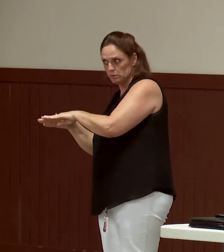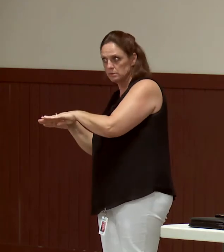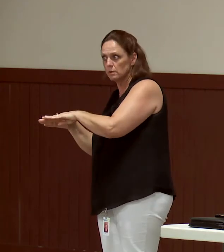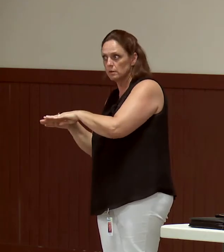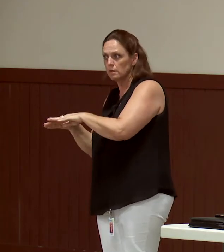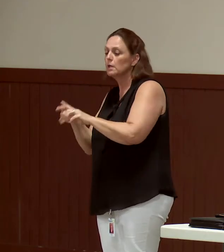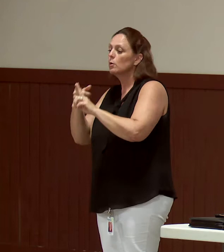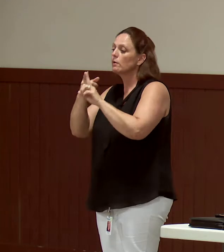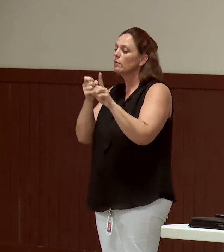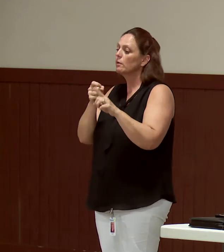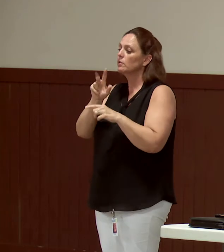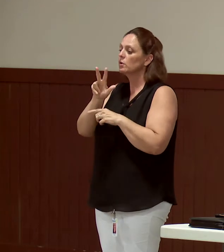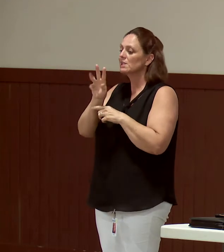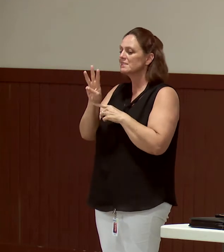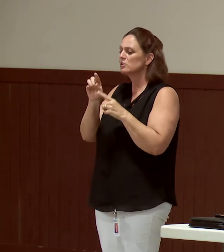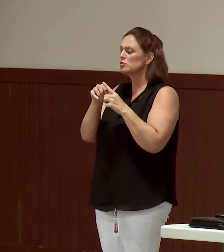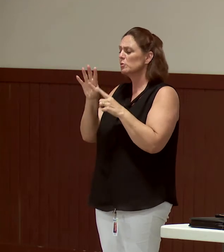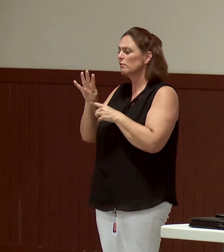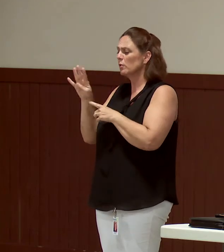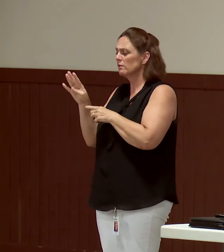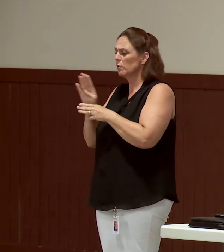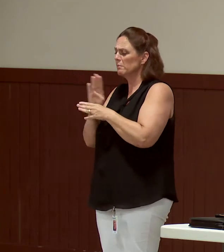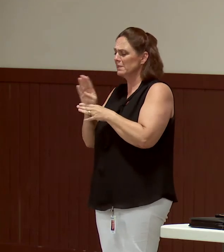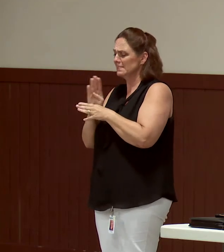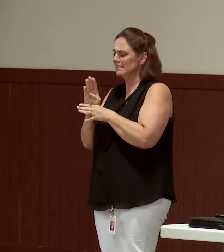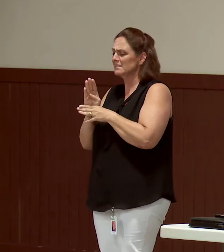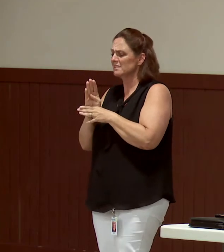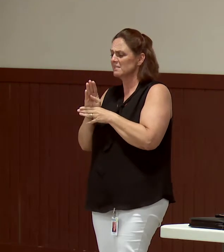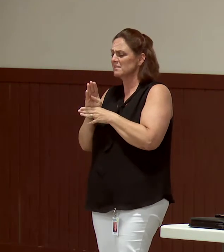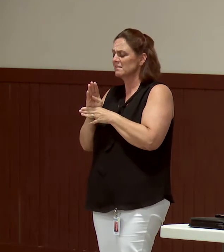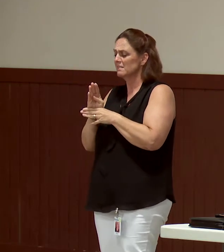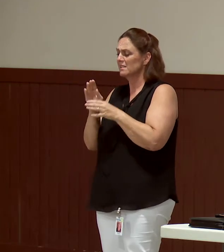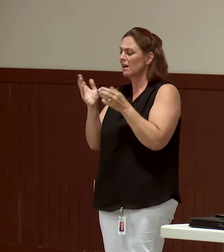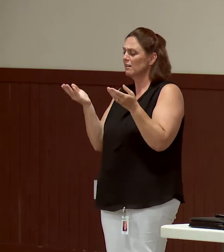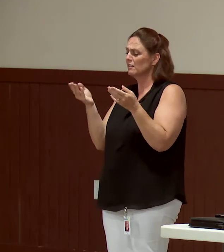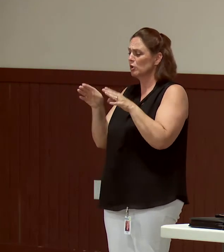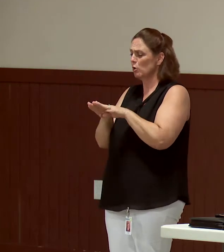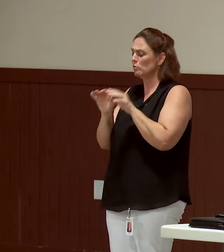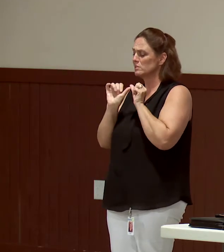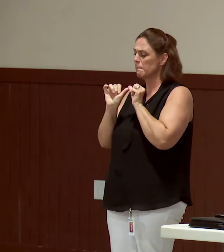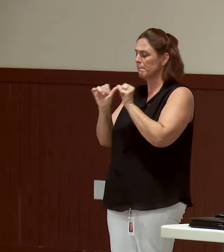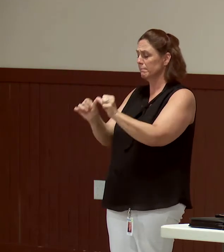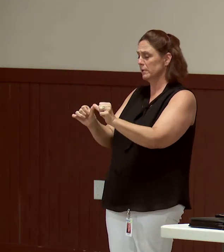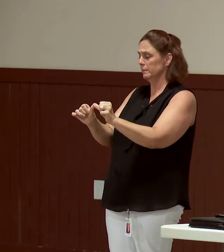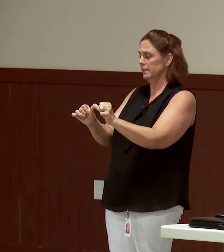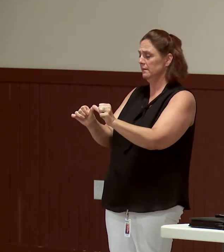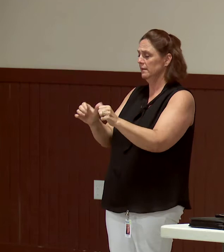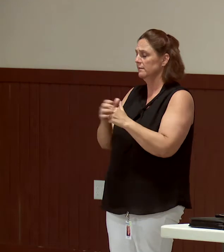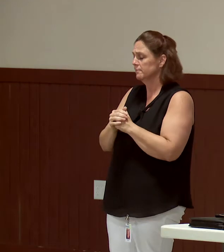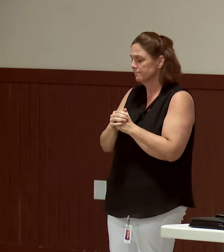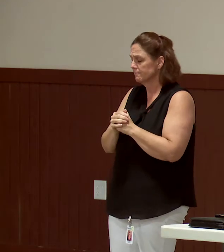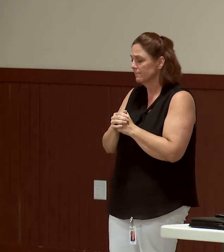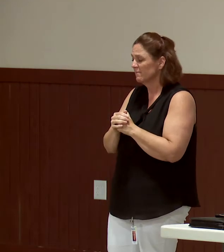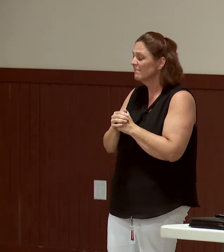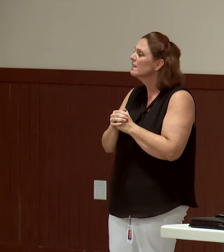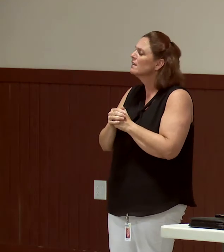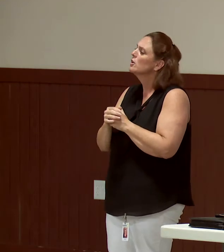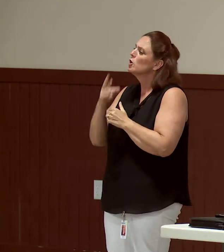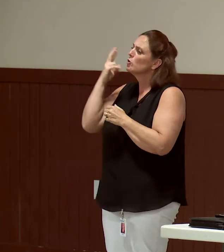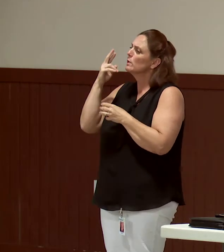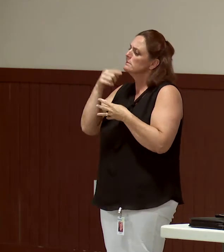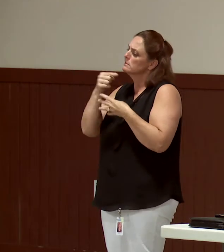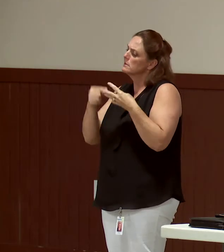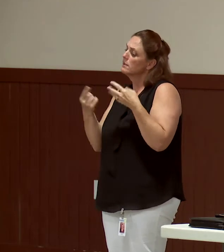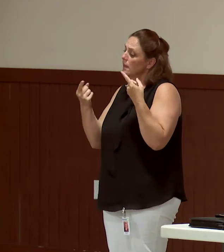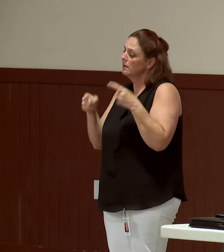to 44 childcare businesses that had permanently closed. There are several reasons for this during the